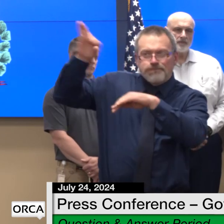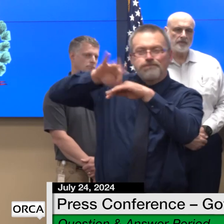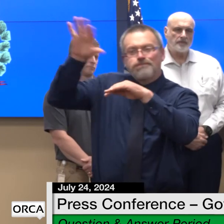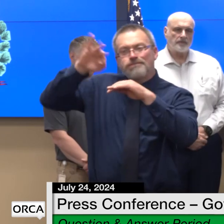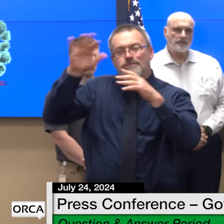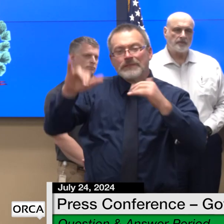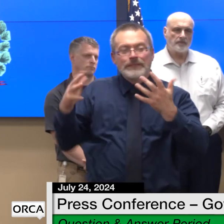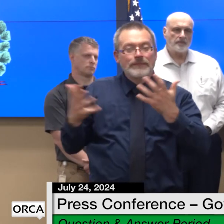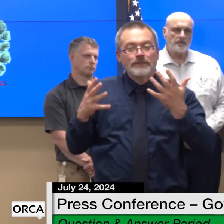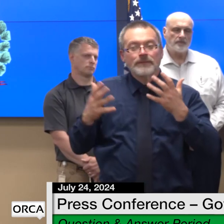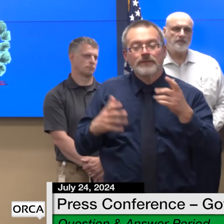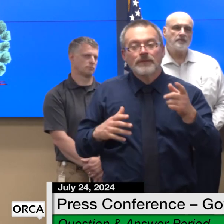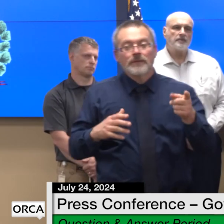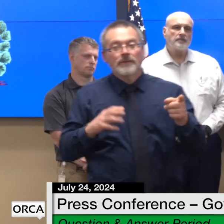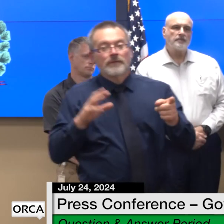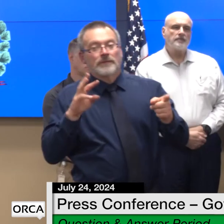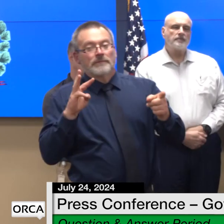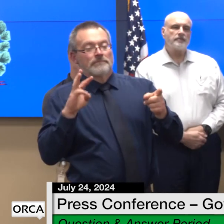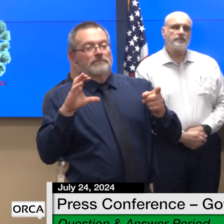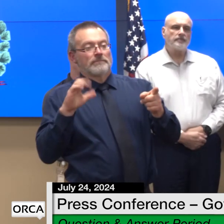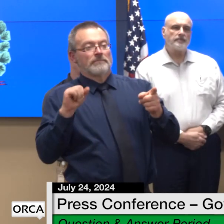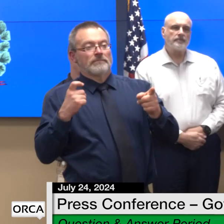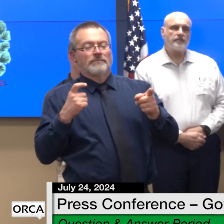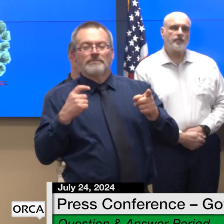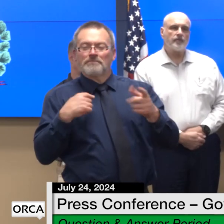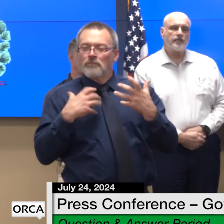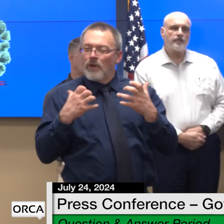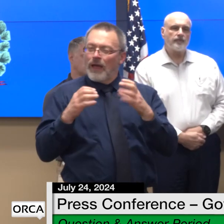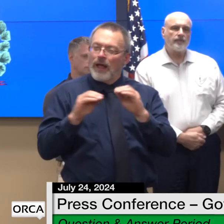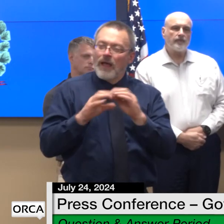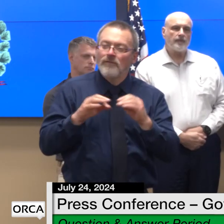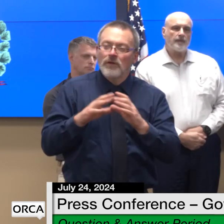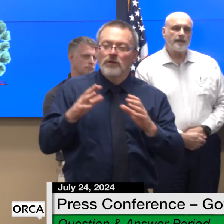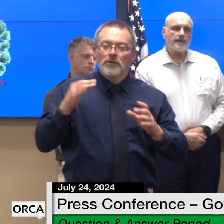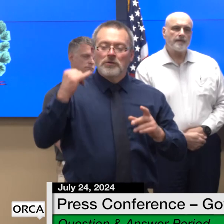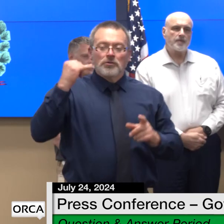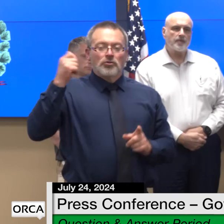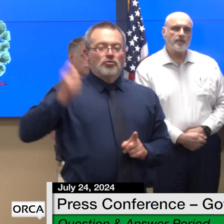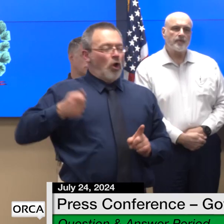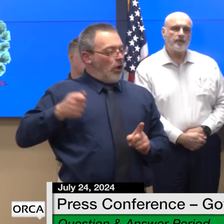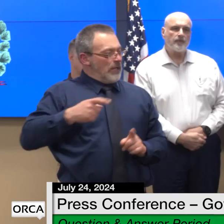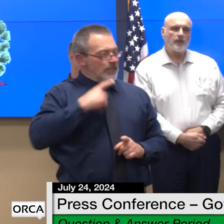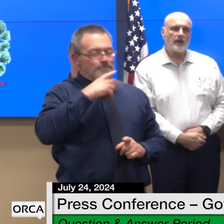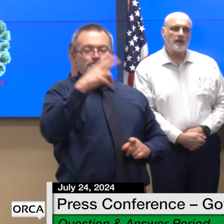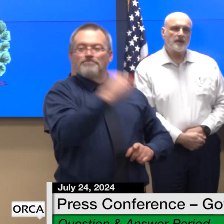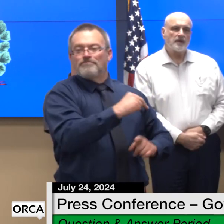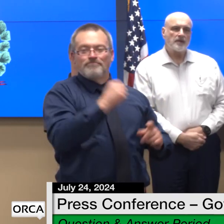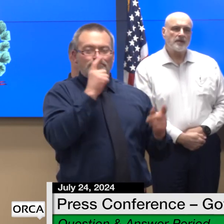we were found, just so I'm clear, like if we were, if the judge said you're not meeting the GWSA, it